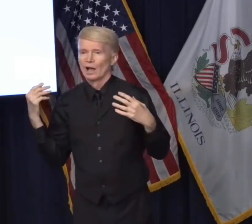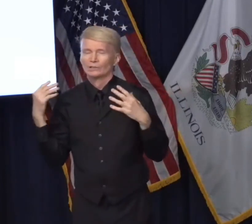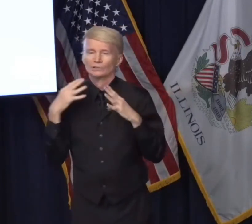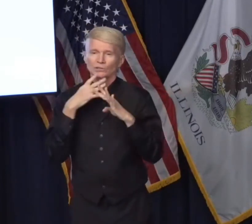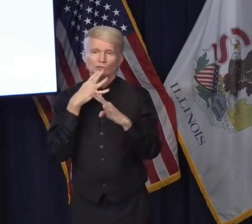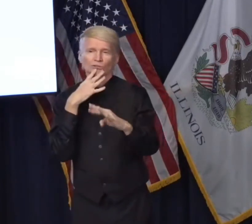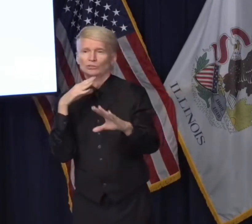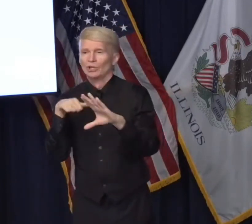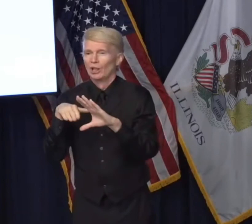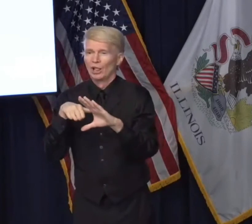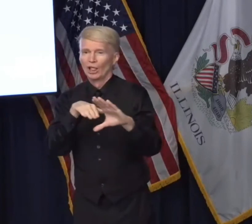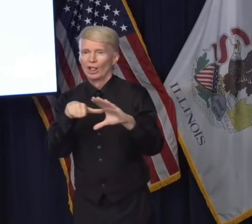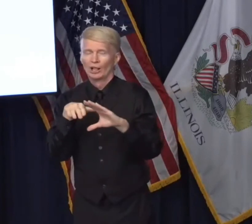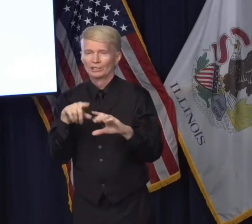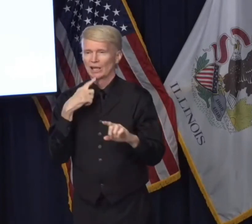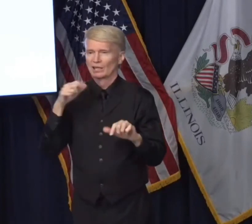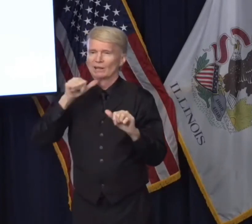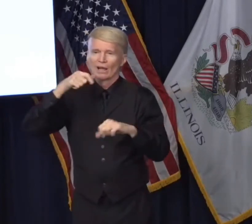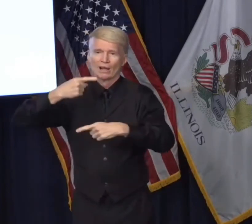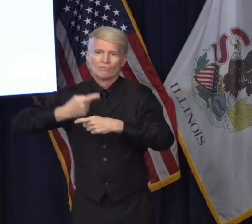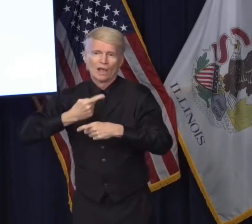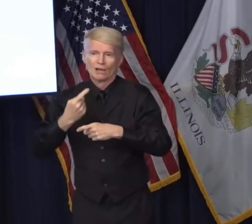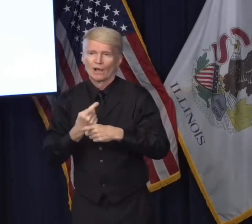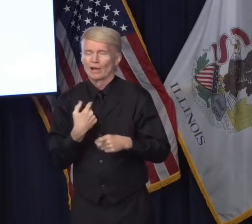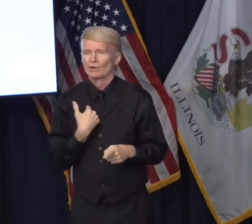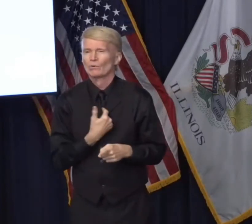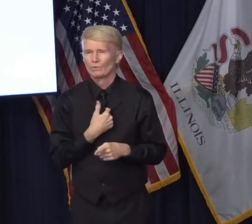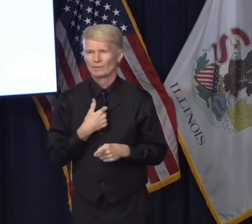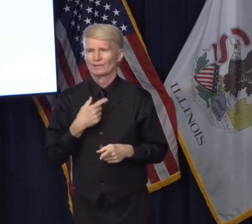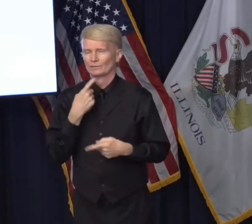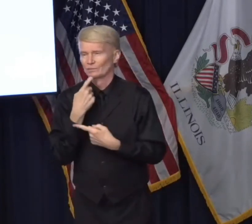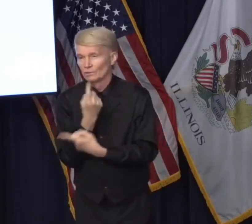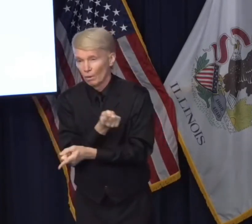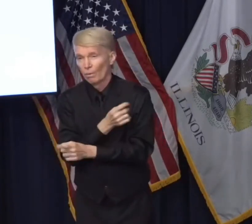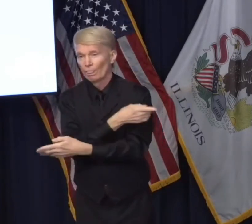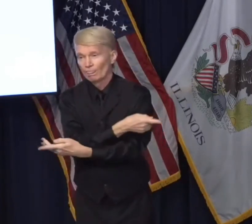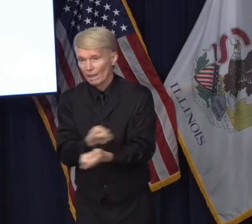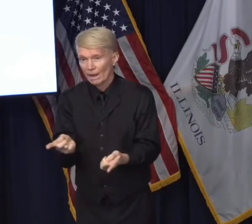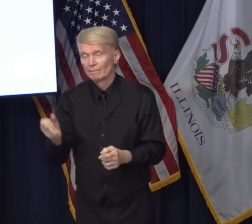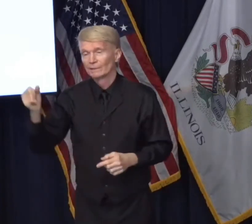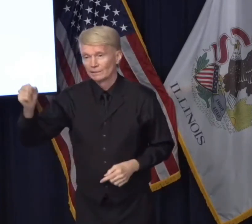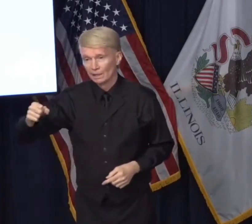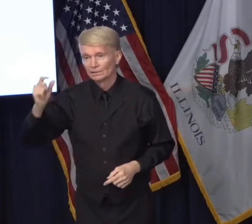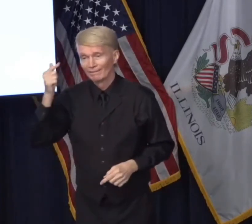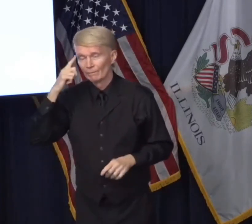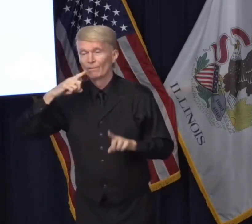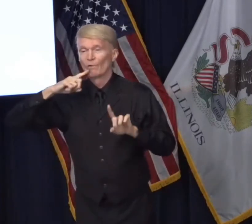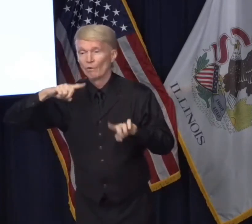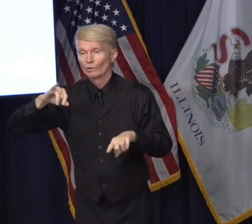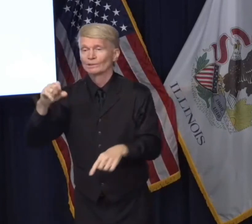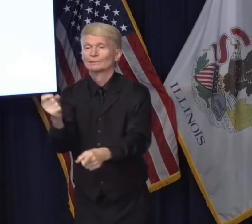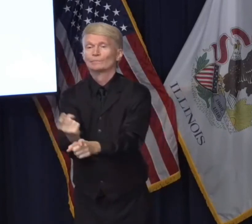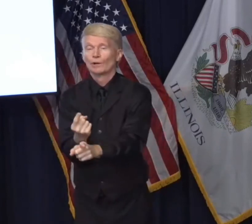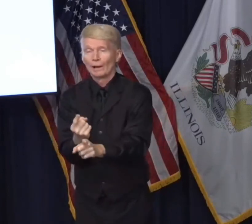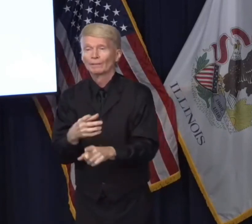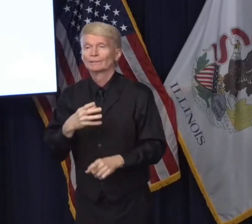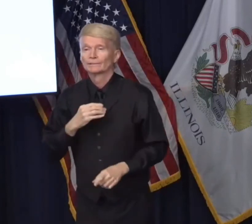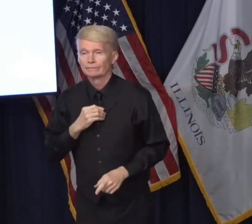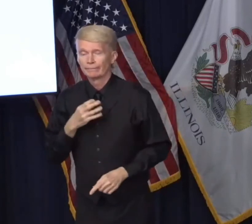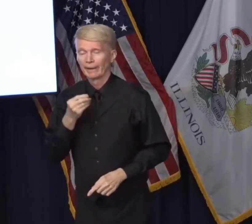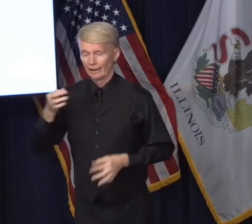orders aren't proper. You know, we've told them all along that the orders are proper, and indeed the courts have ruled